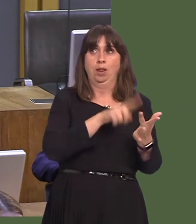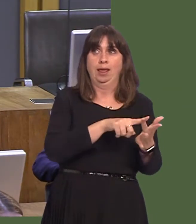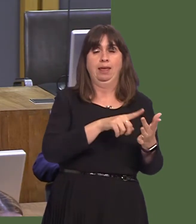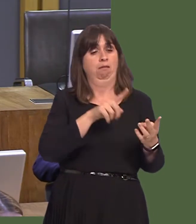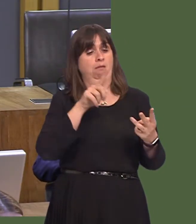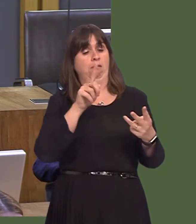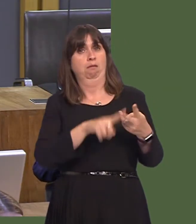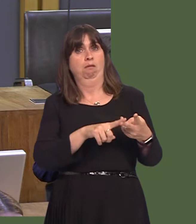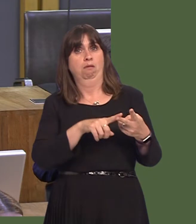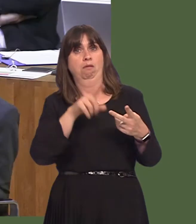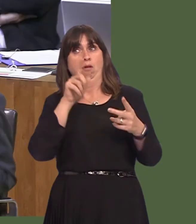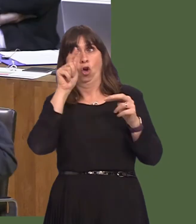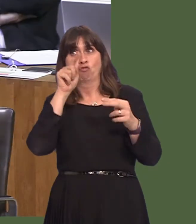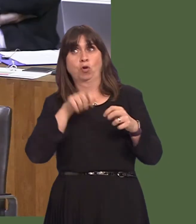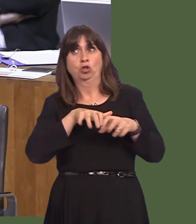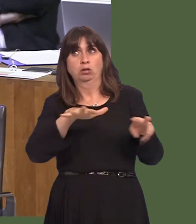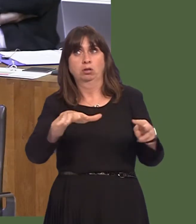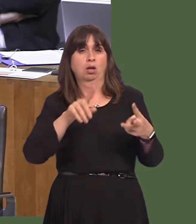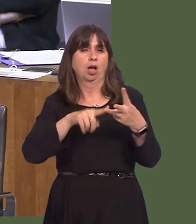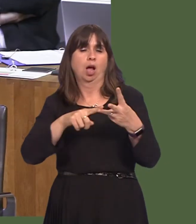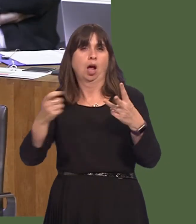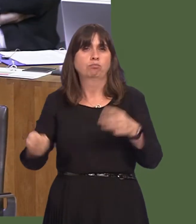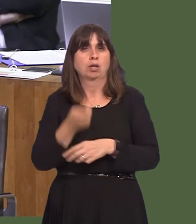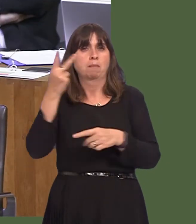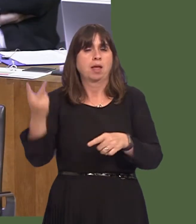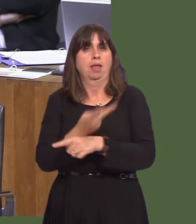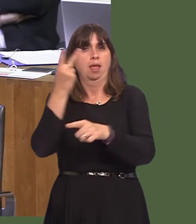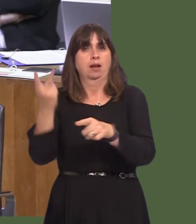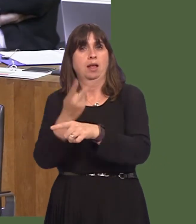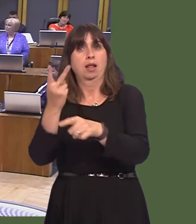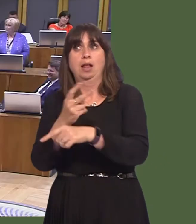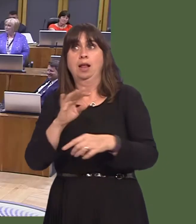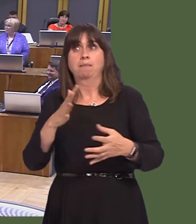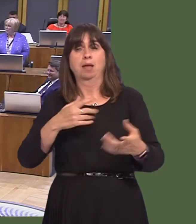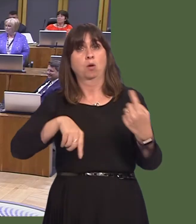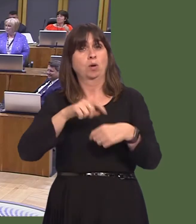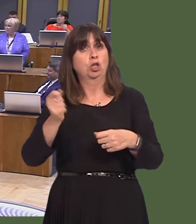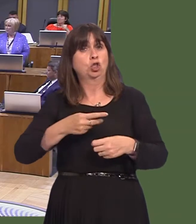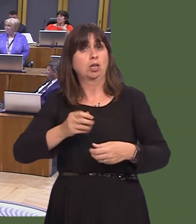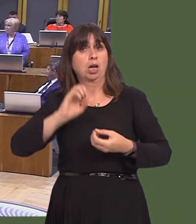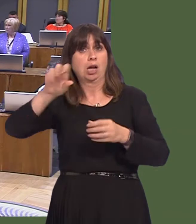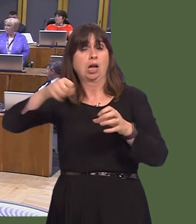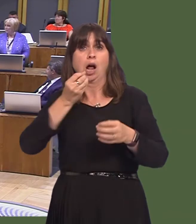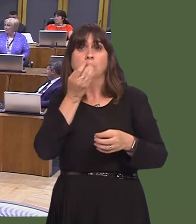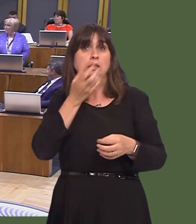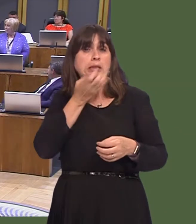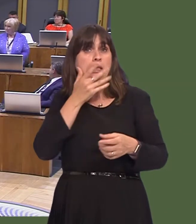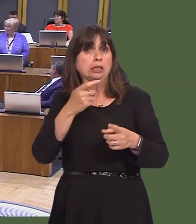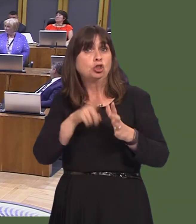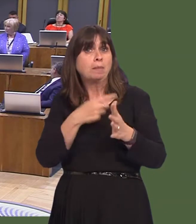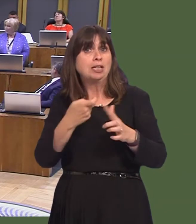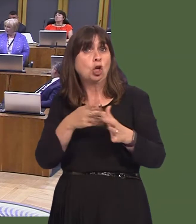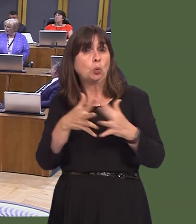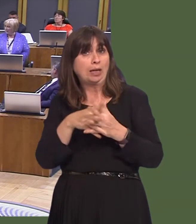paper in this place. You may have heard recently that there have been some ideas that perhaps we should eat more of this Japanese knotweed, as it's full of vitamins